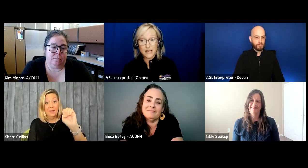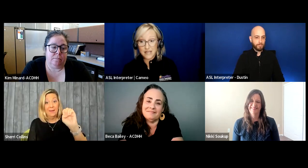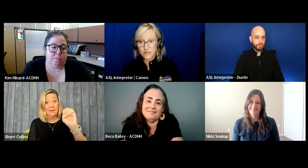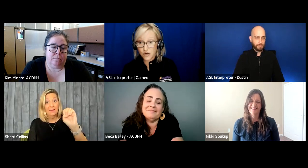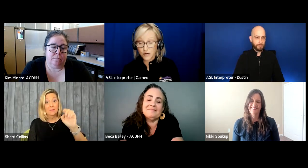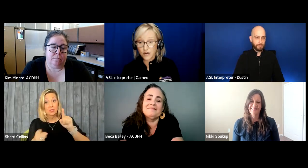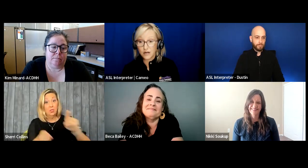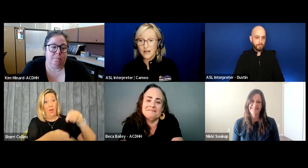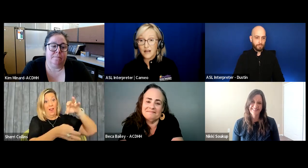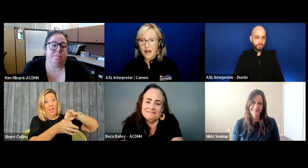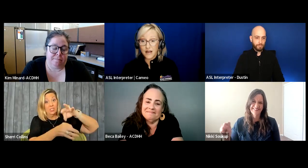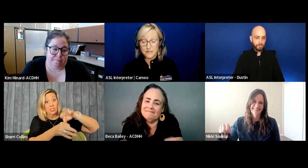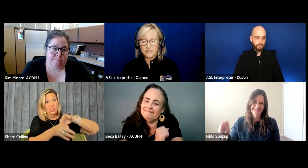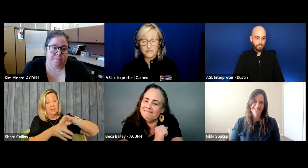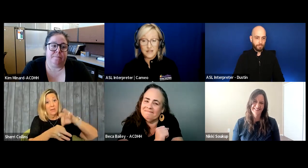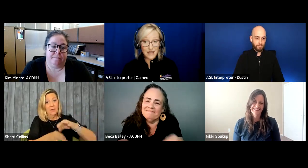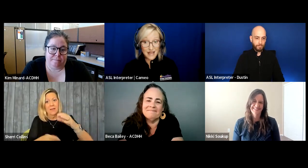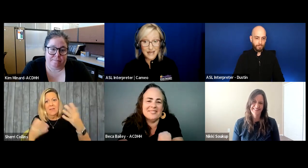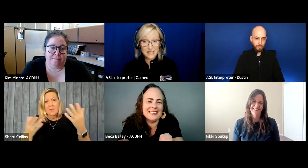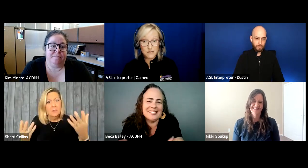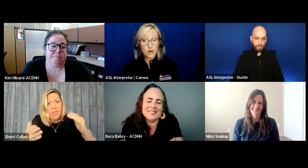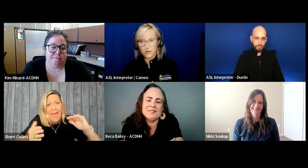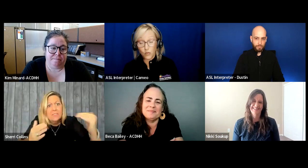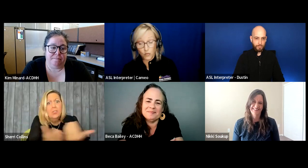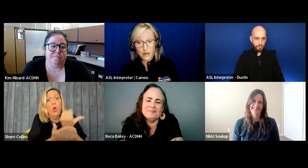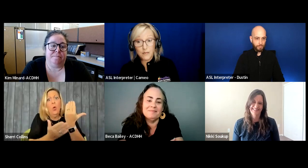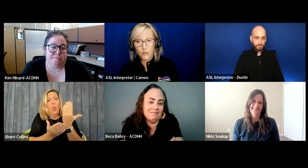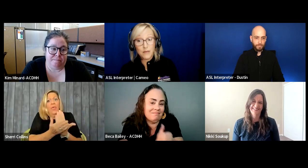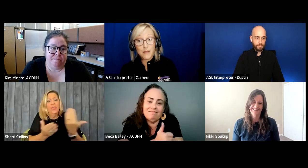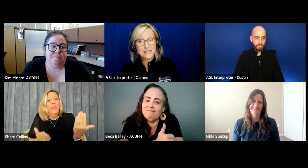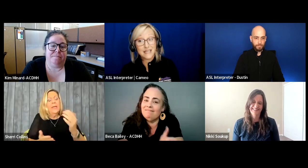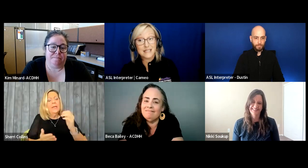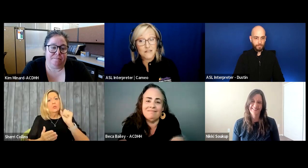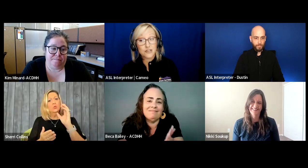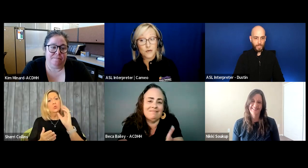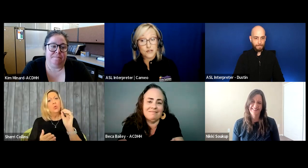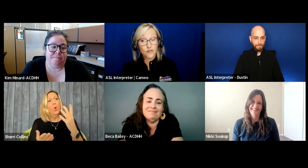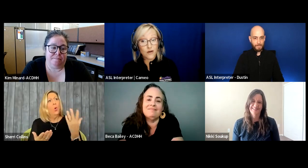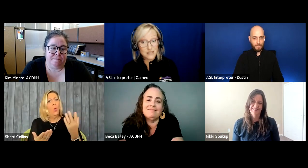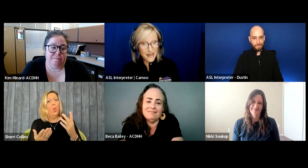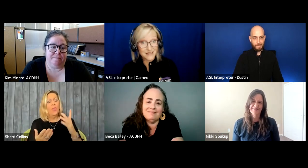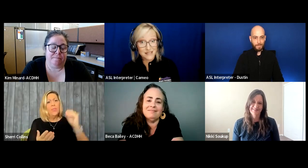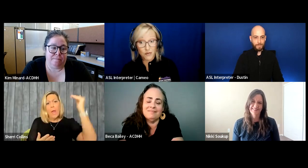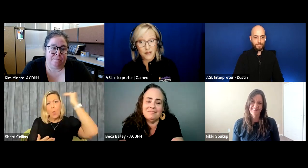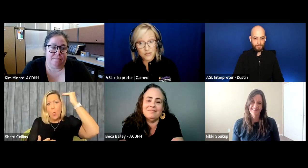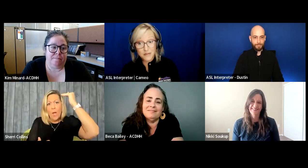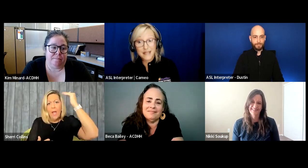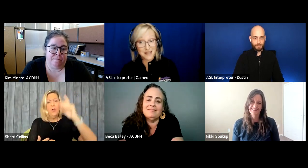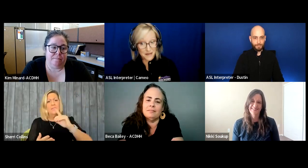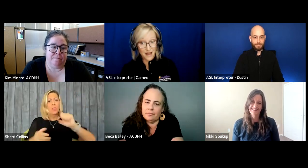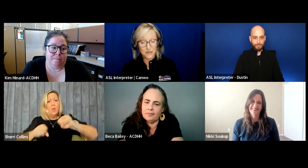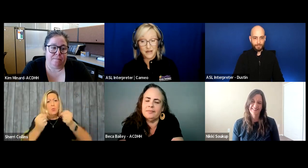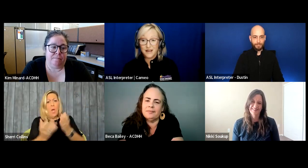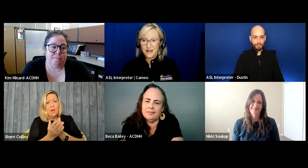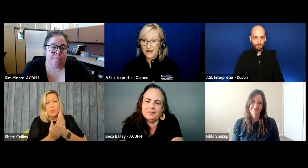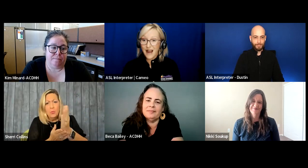for a deaf interpreter, that it is important. We may be seeing deaf interpreters for debates, for political debates